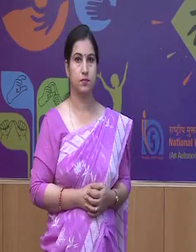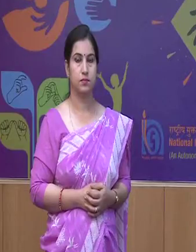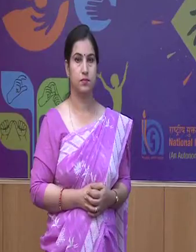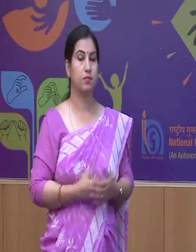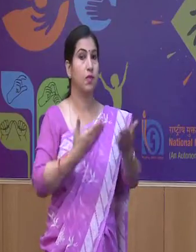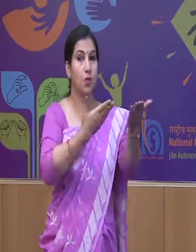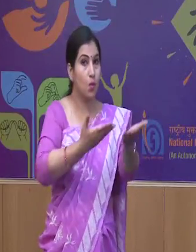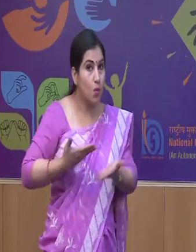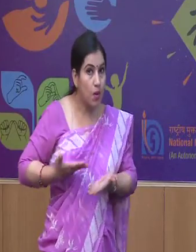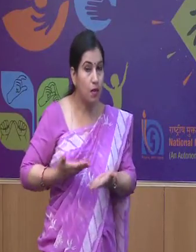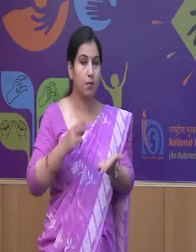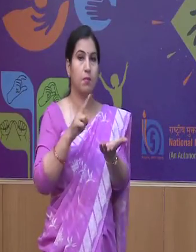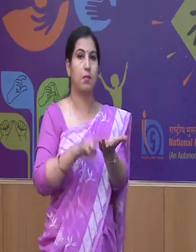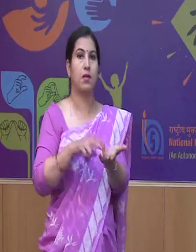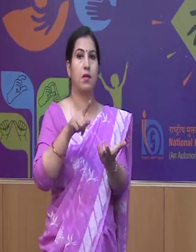Welcome to NIOS Studio.